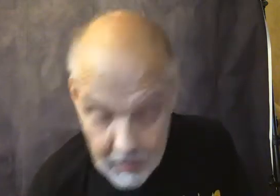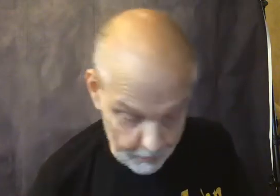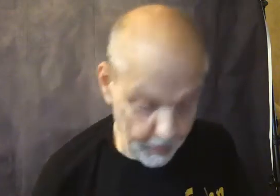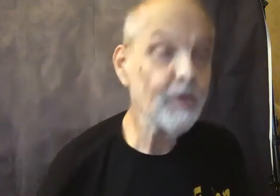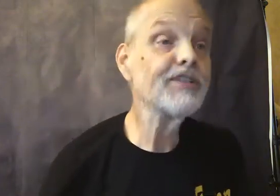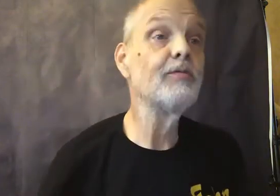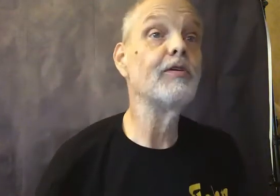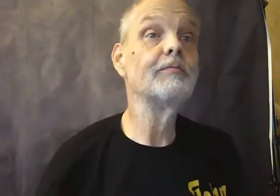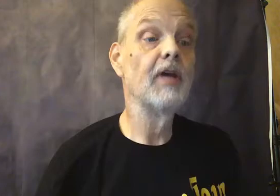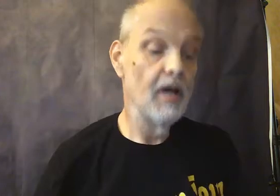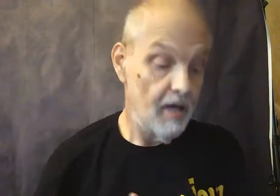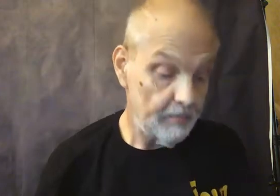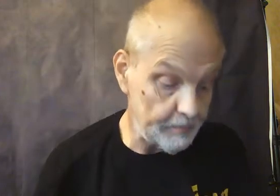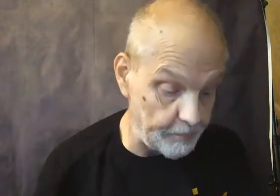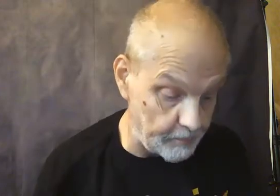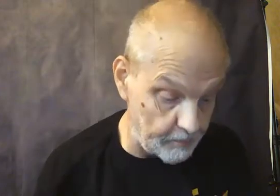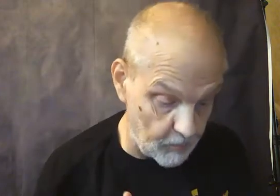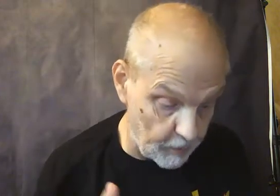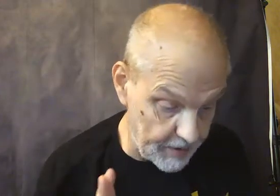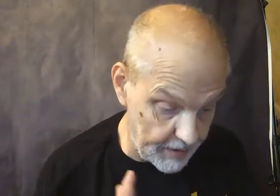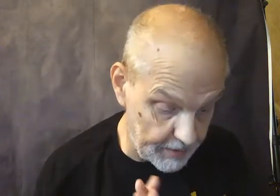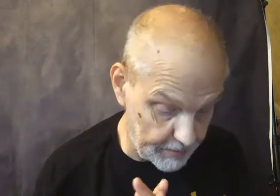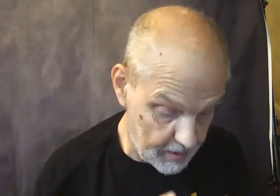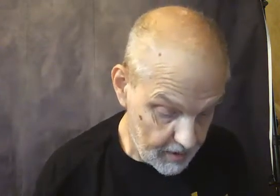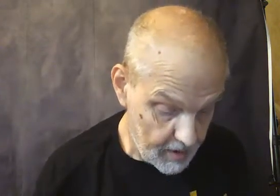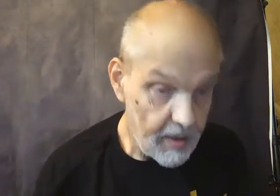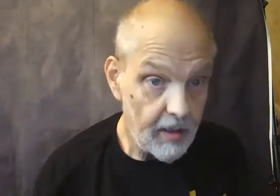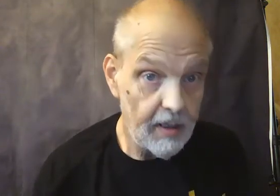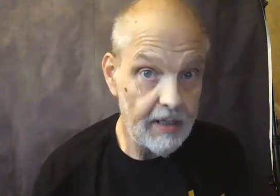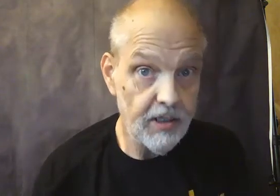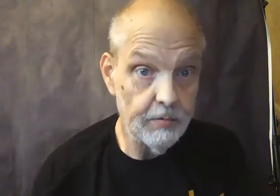but I'm going to say 4, where it says hand shapes.